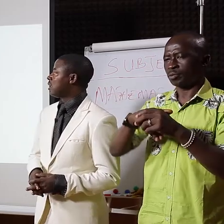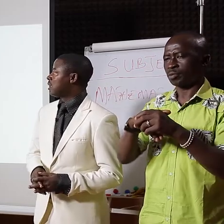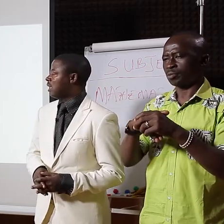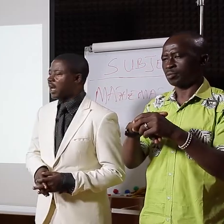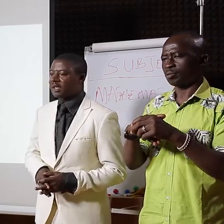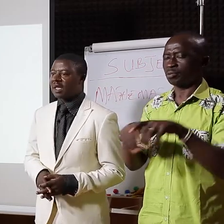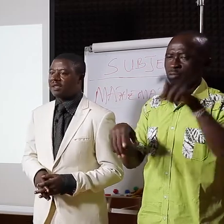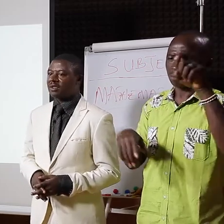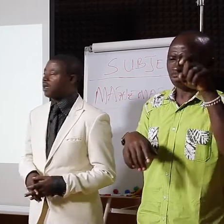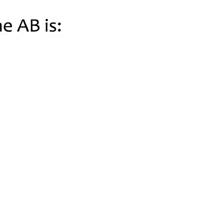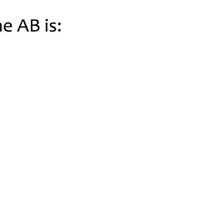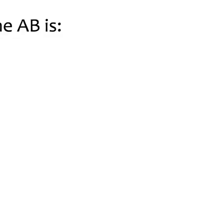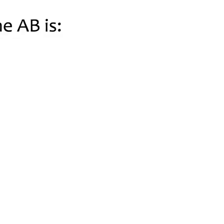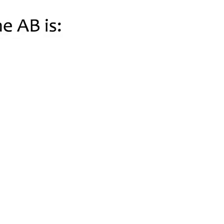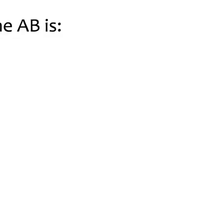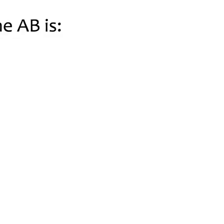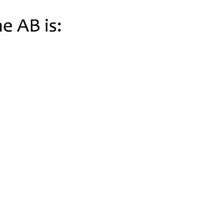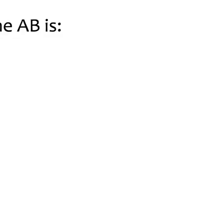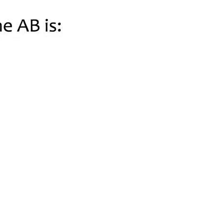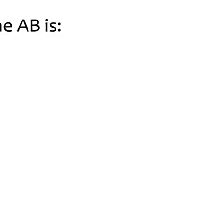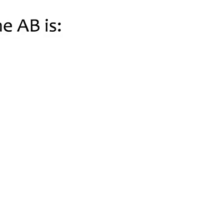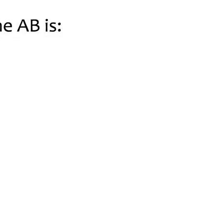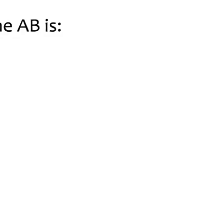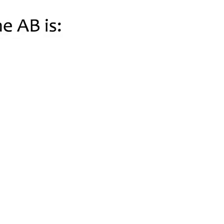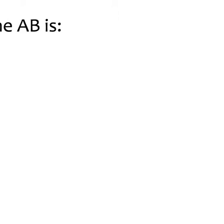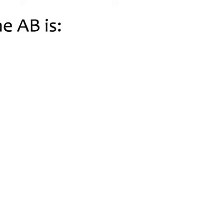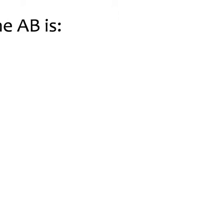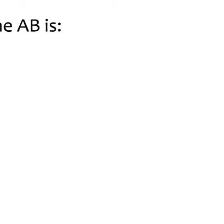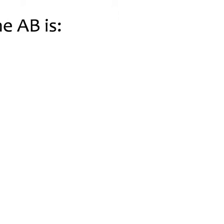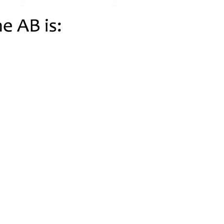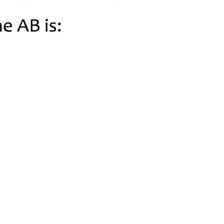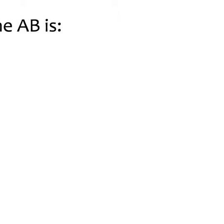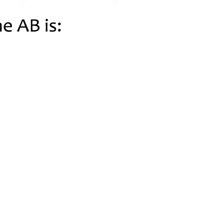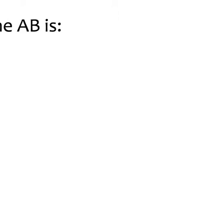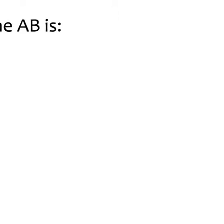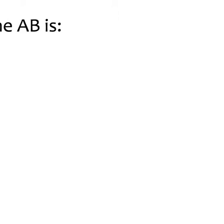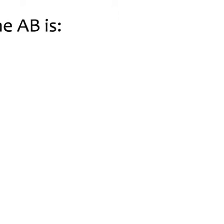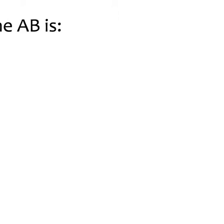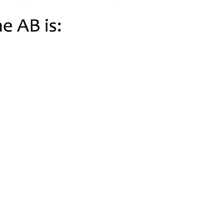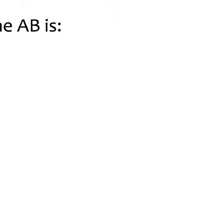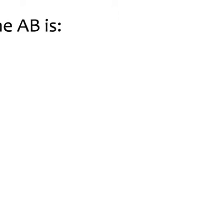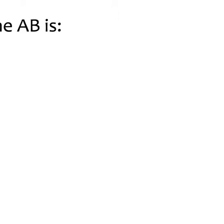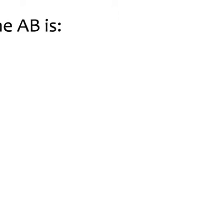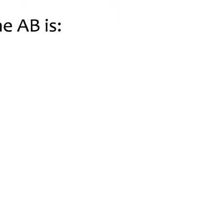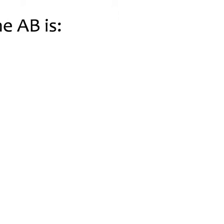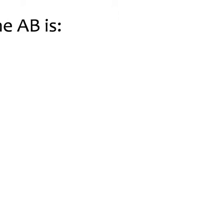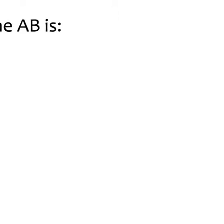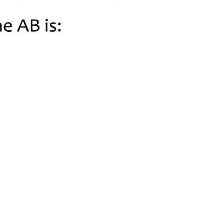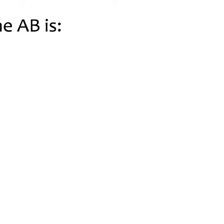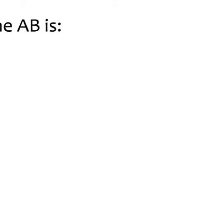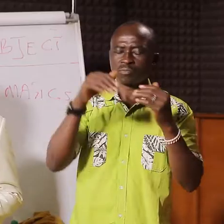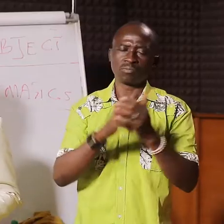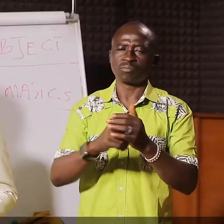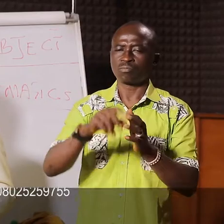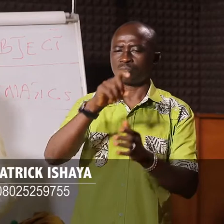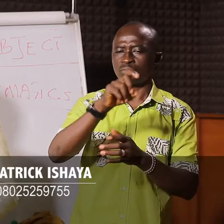in the x-axis. So the y-axis, we have y2 minus y1 all over s2